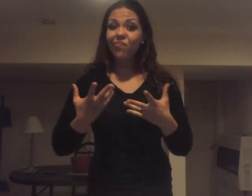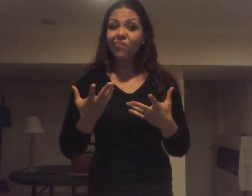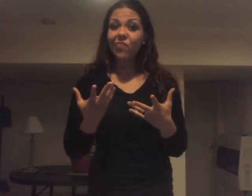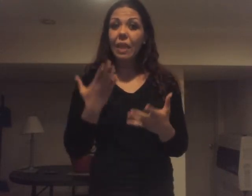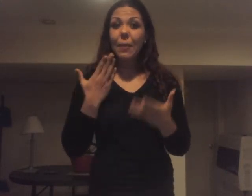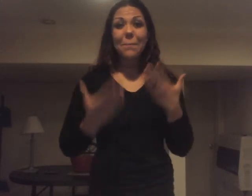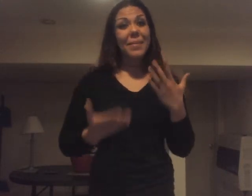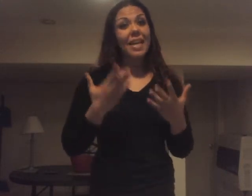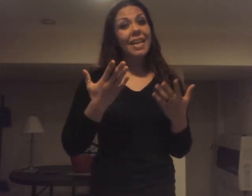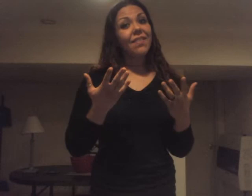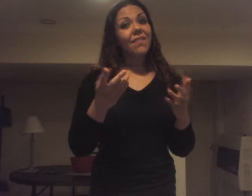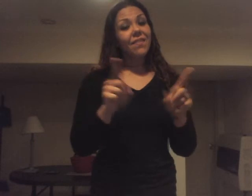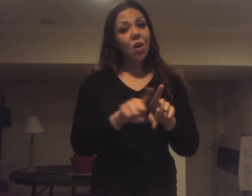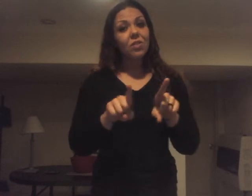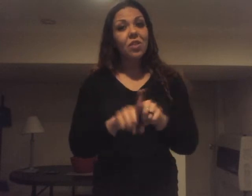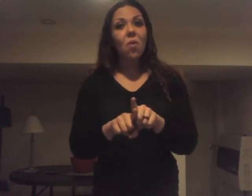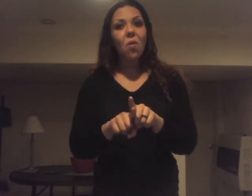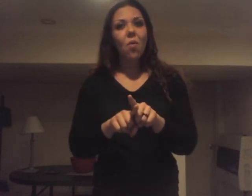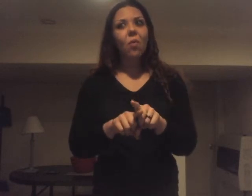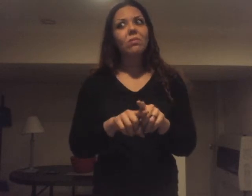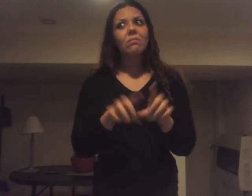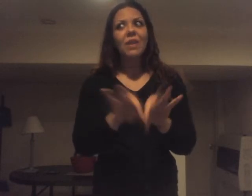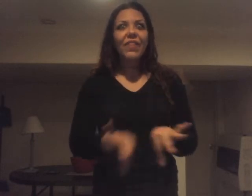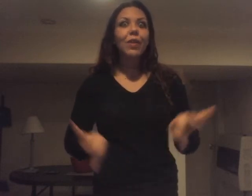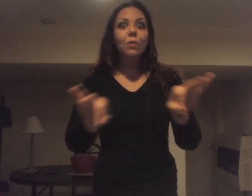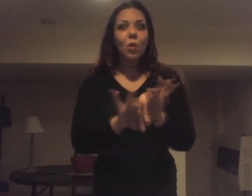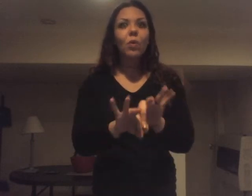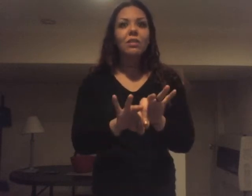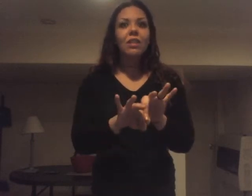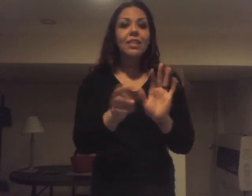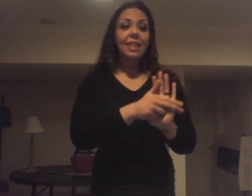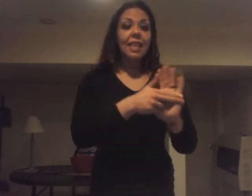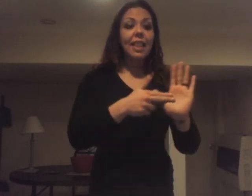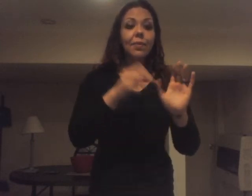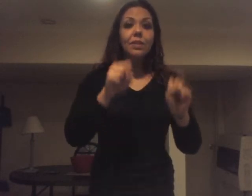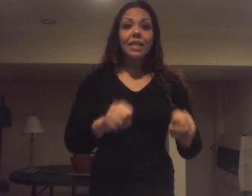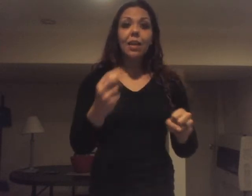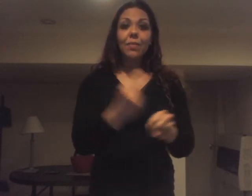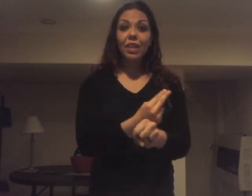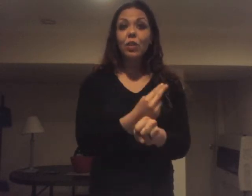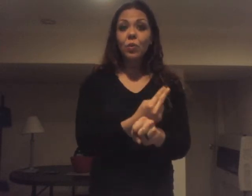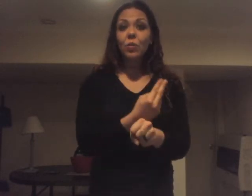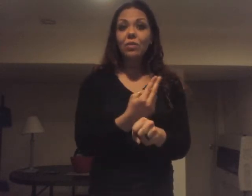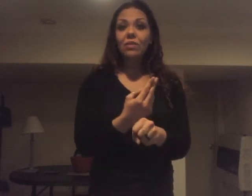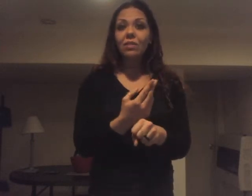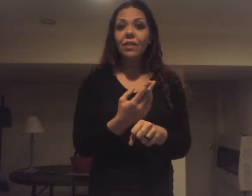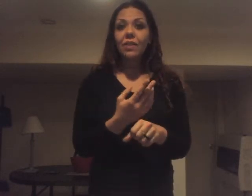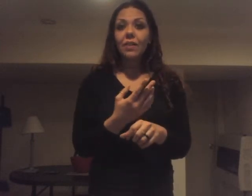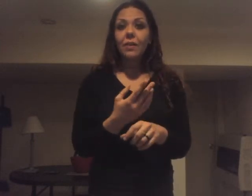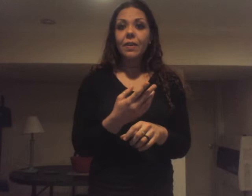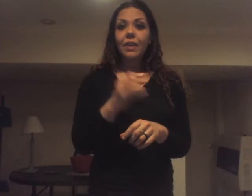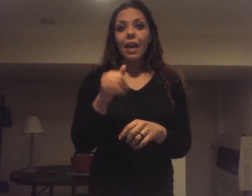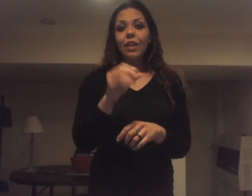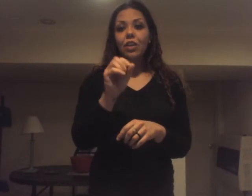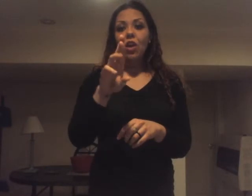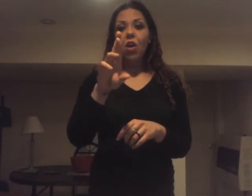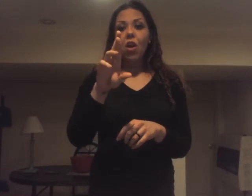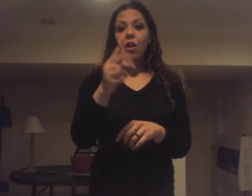also be very important, is that the labels can be used as a jargon for insulting other people that